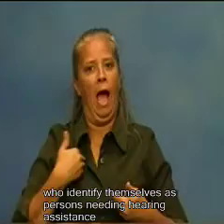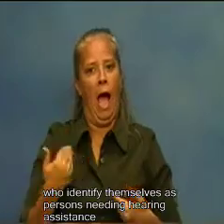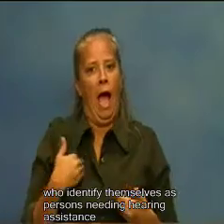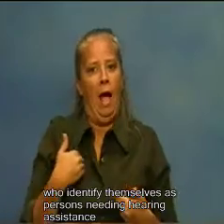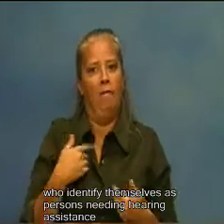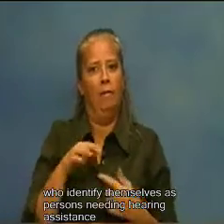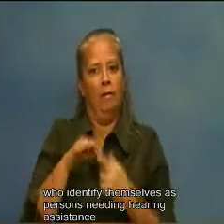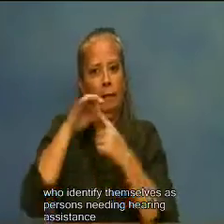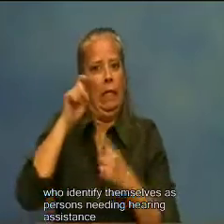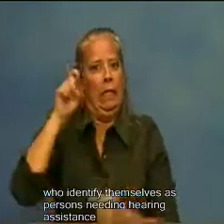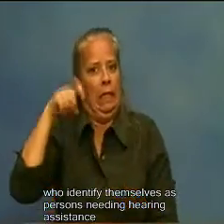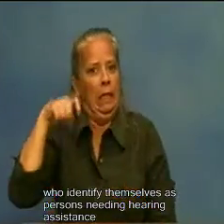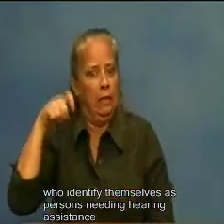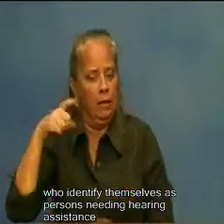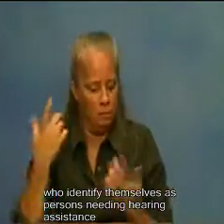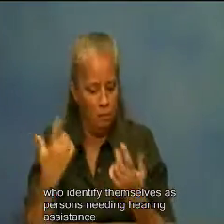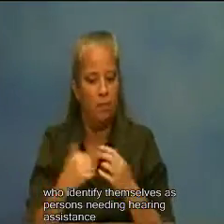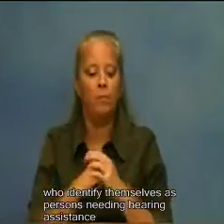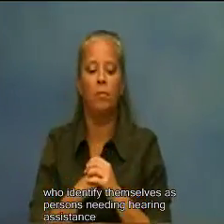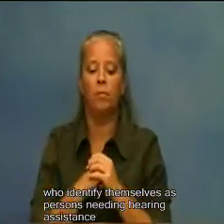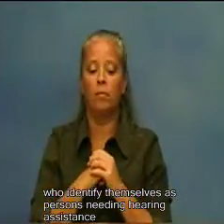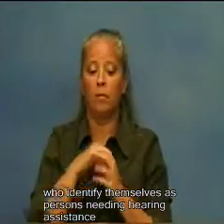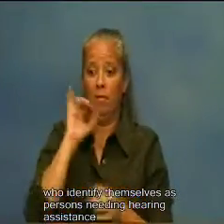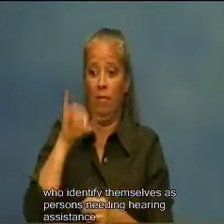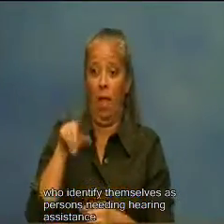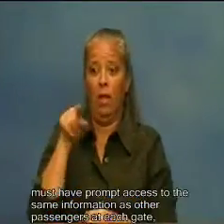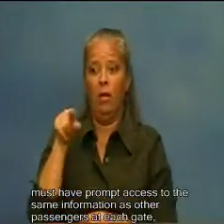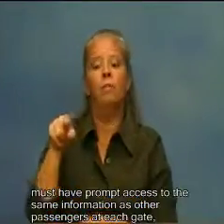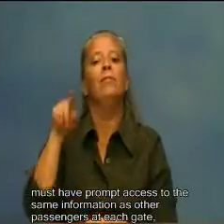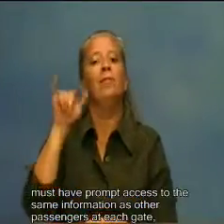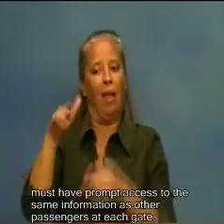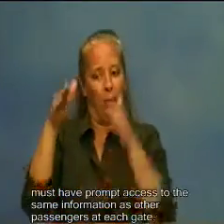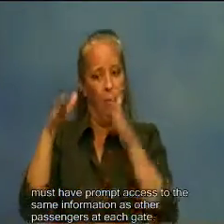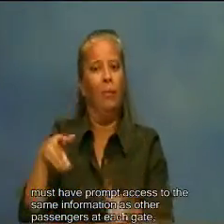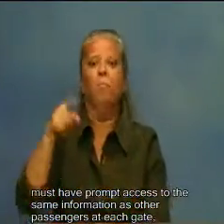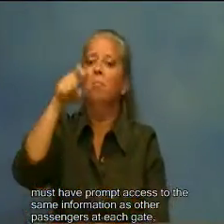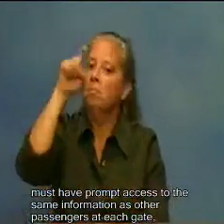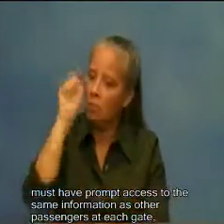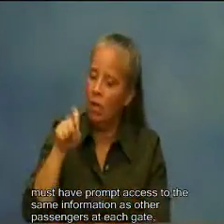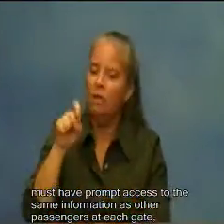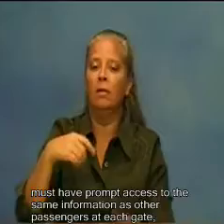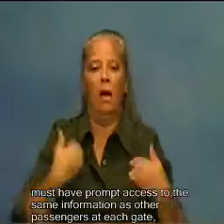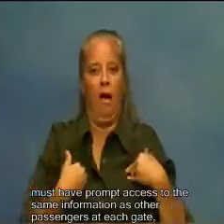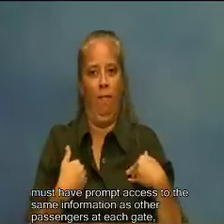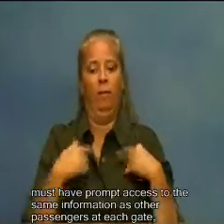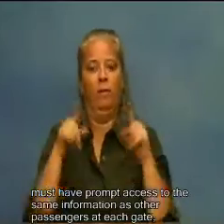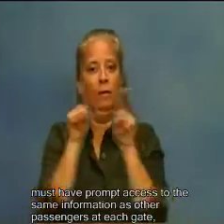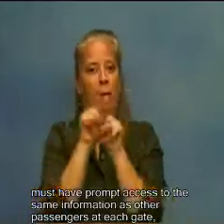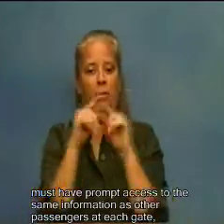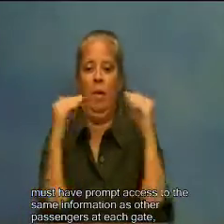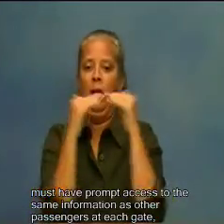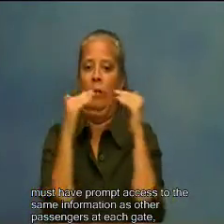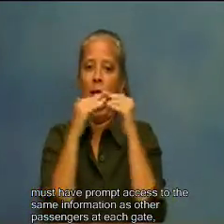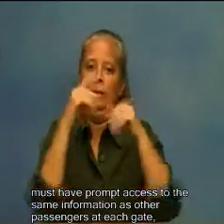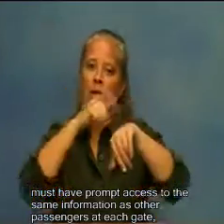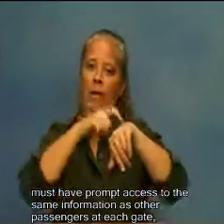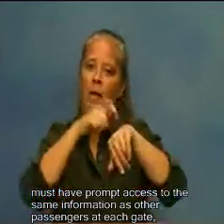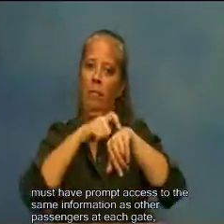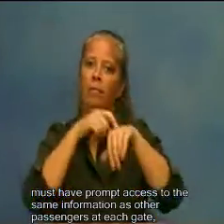who identify themselves as persons needing hearing assistance must have prompt access to the same information as